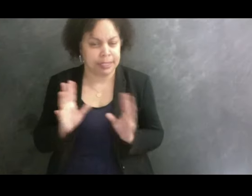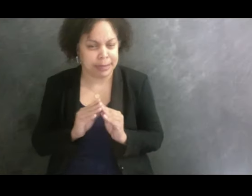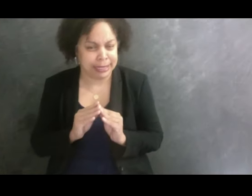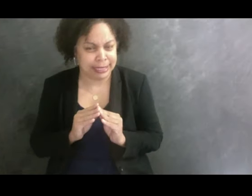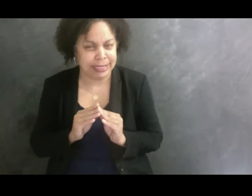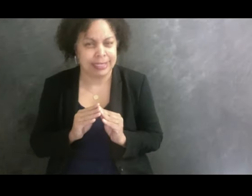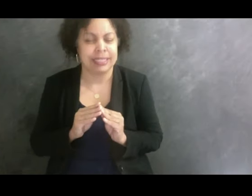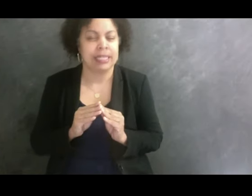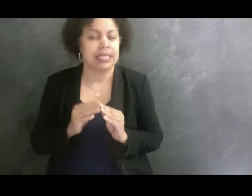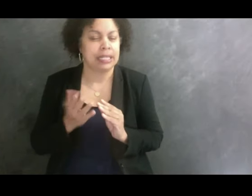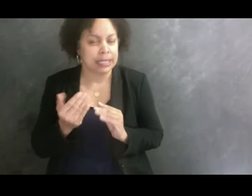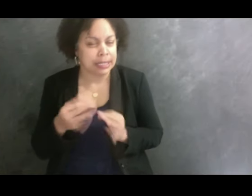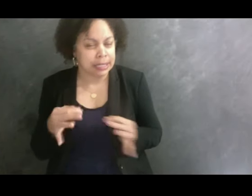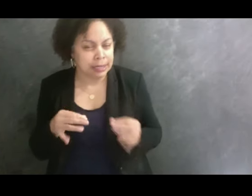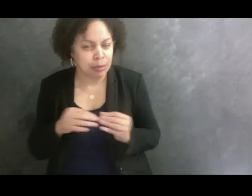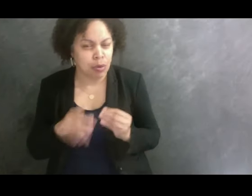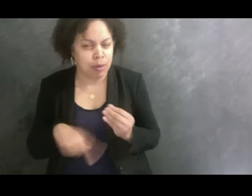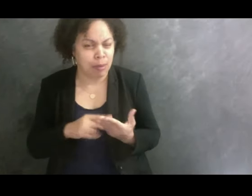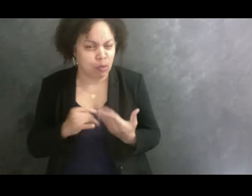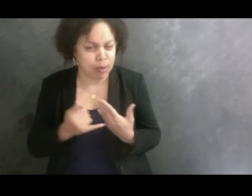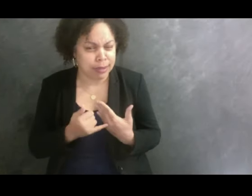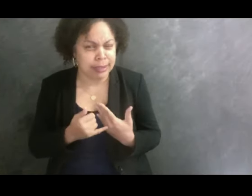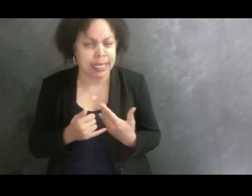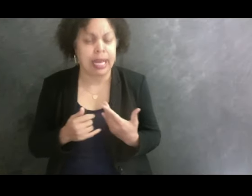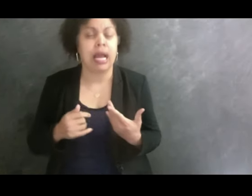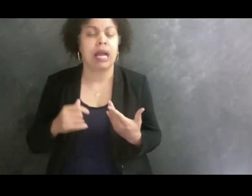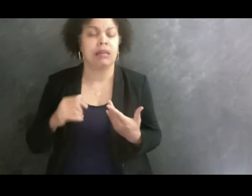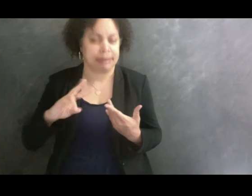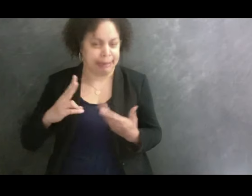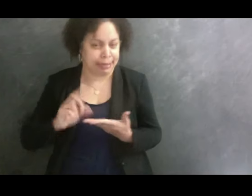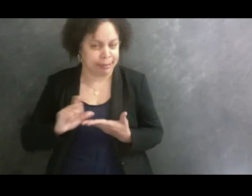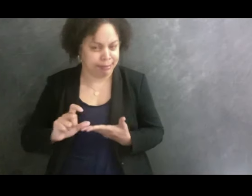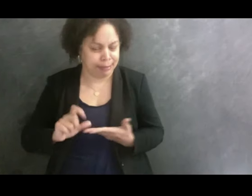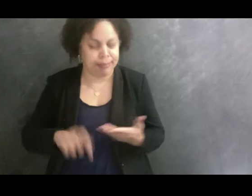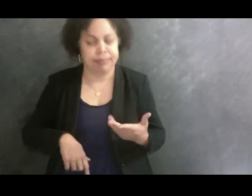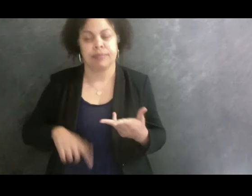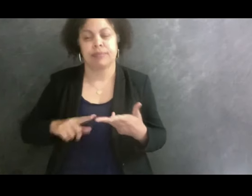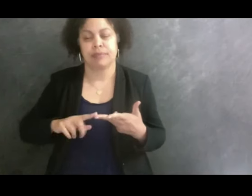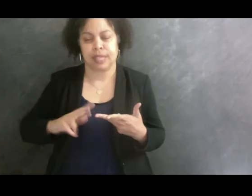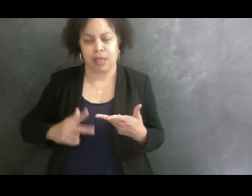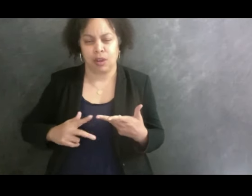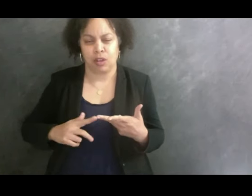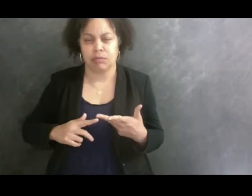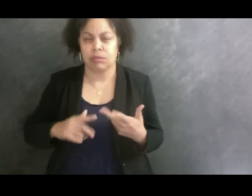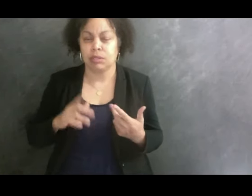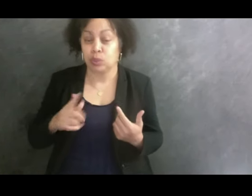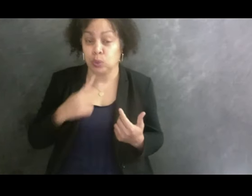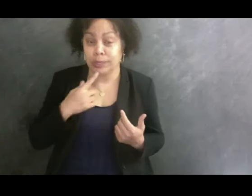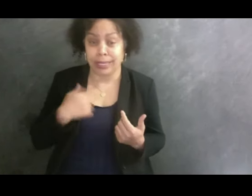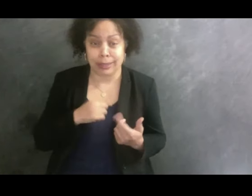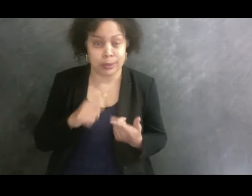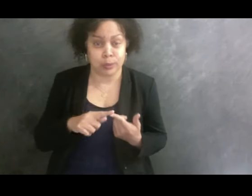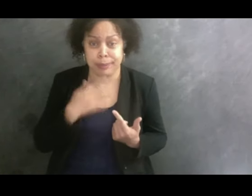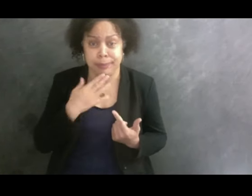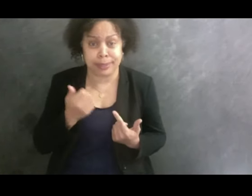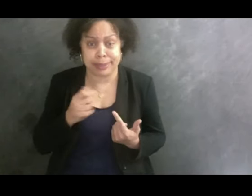about your project, then you are eligible for the second disbursement. And then actually you tell us when the funds would be most